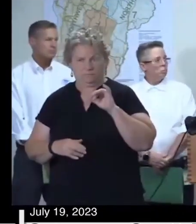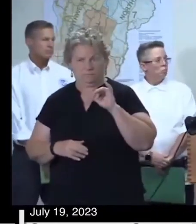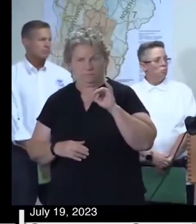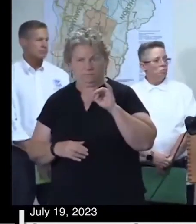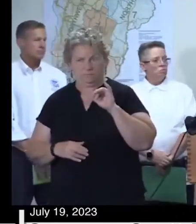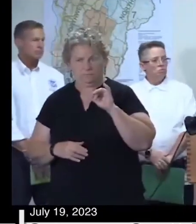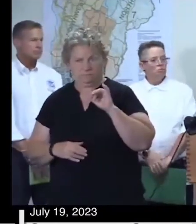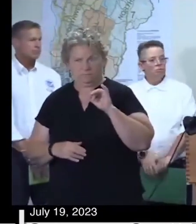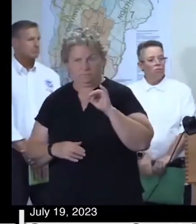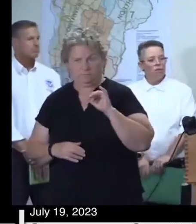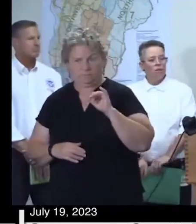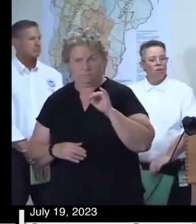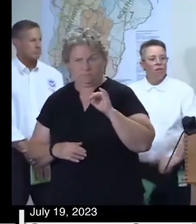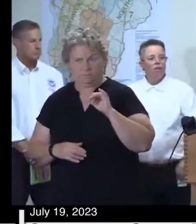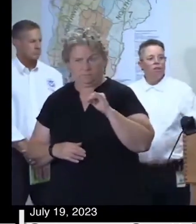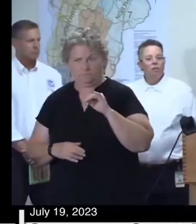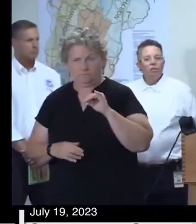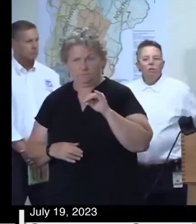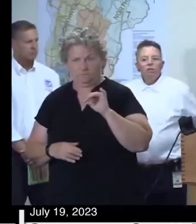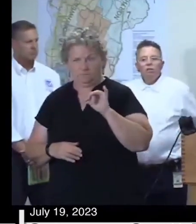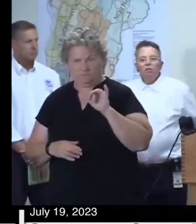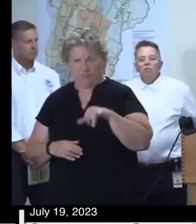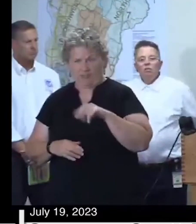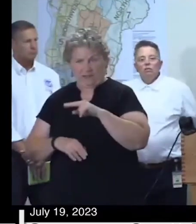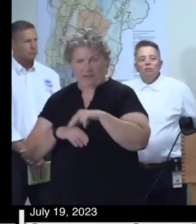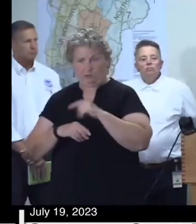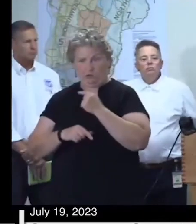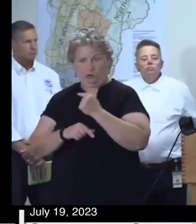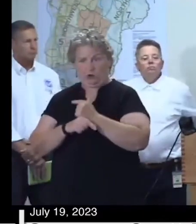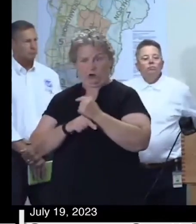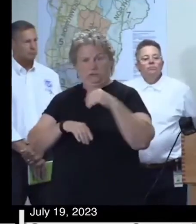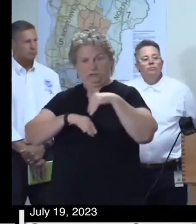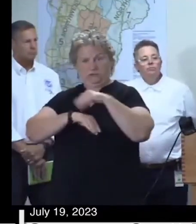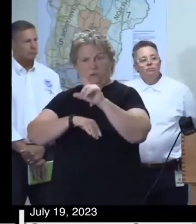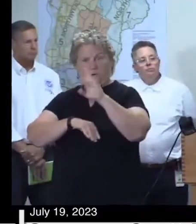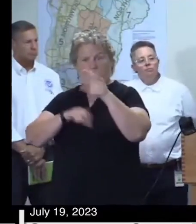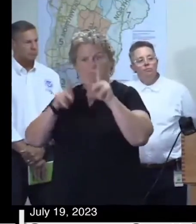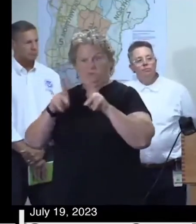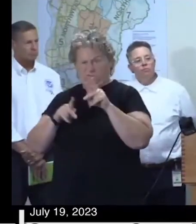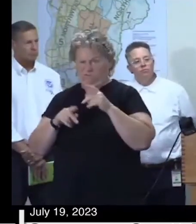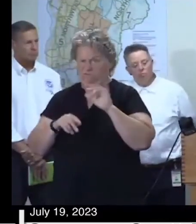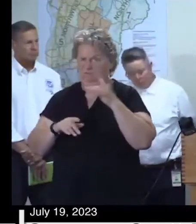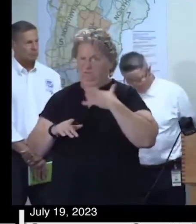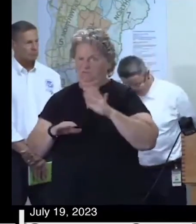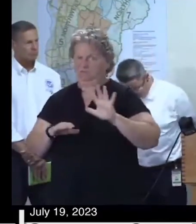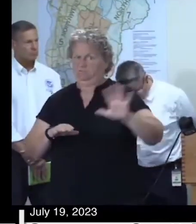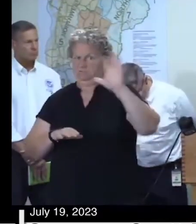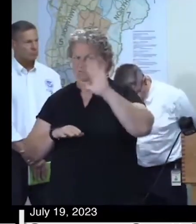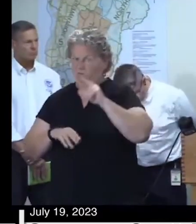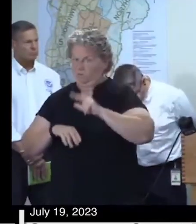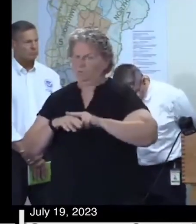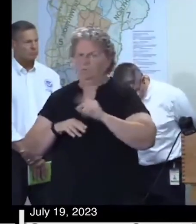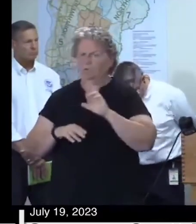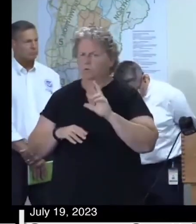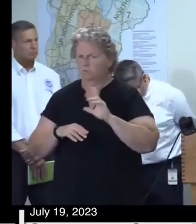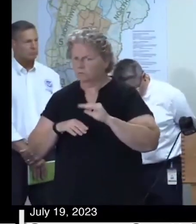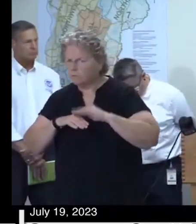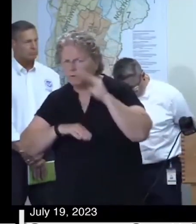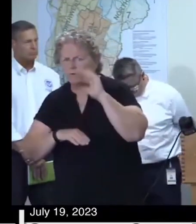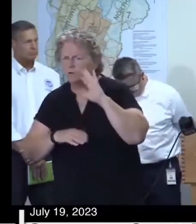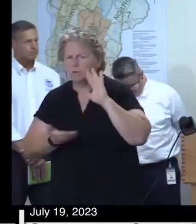flooding, right? Correct. There are some of those 100 are regular full-time workers in the Vermont National